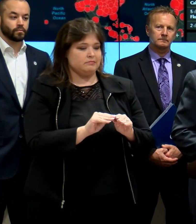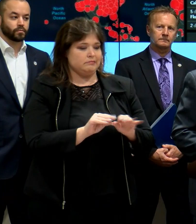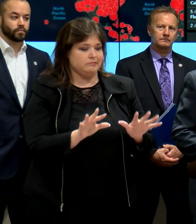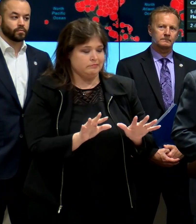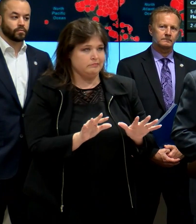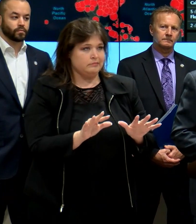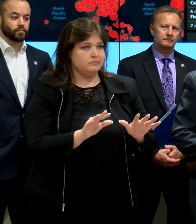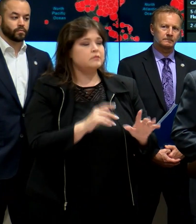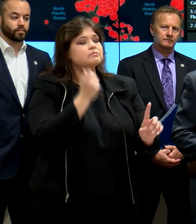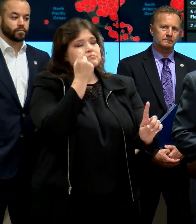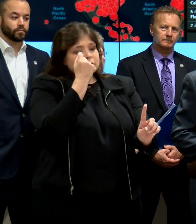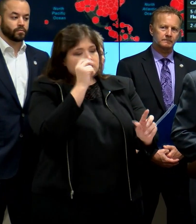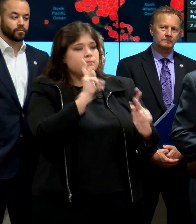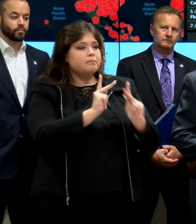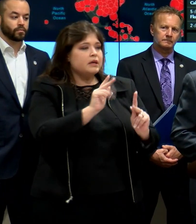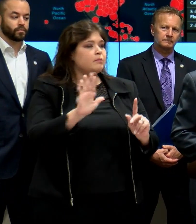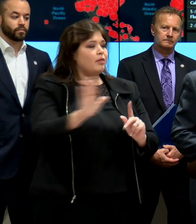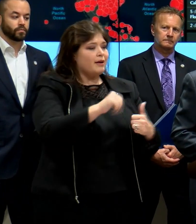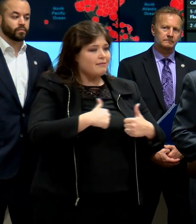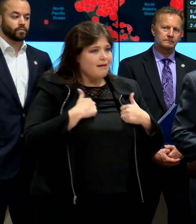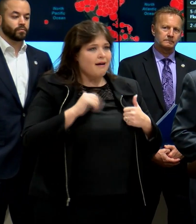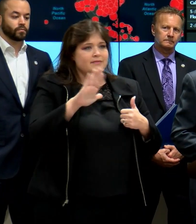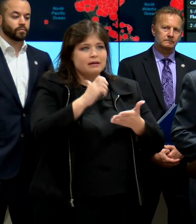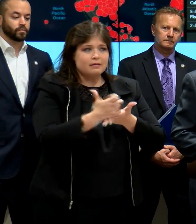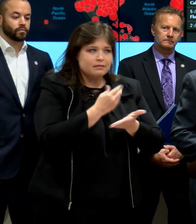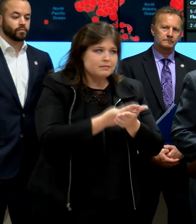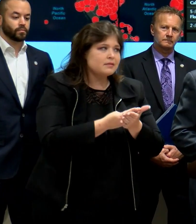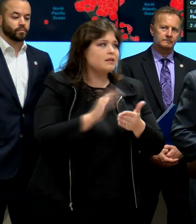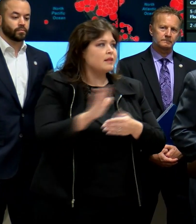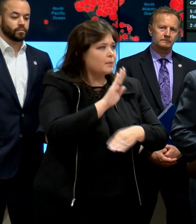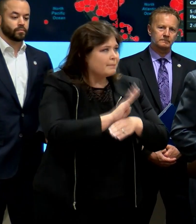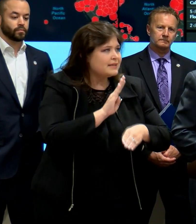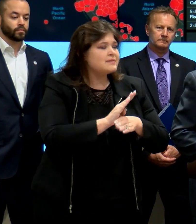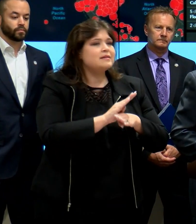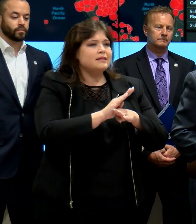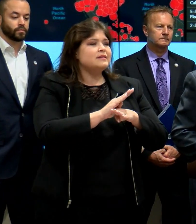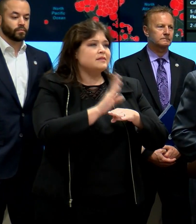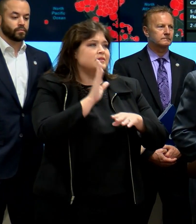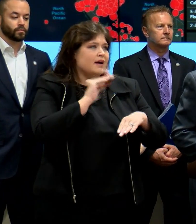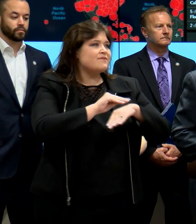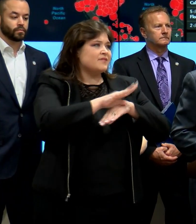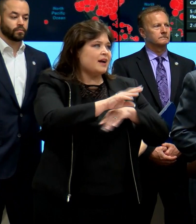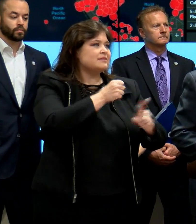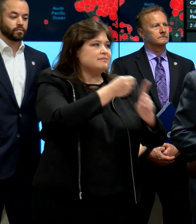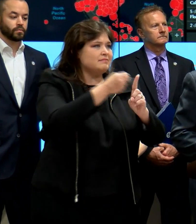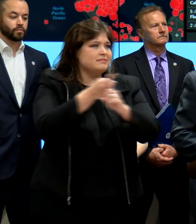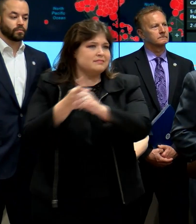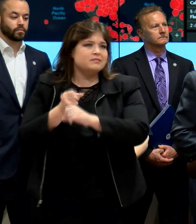impacting people's lives, people's businesses. So that's